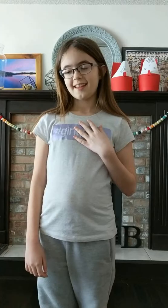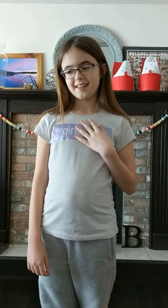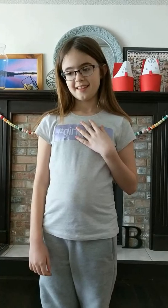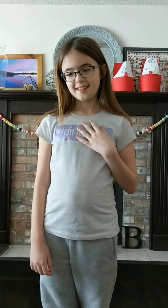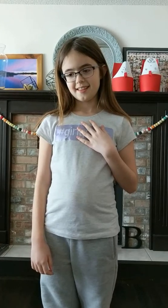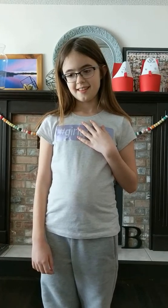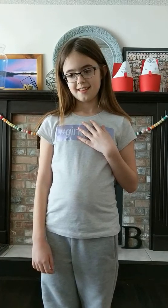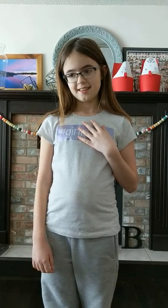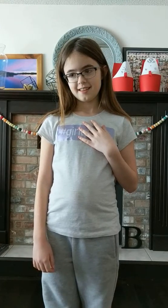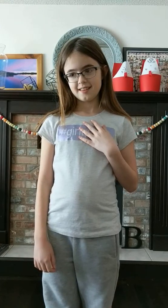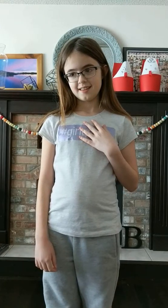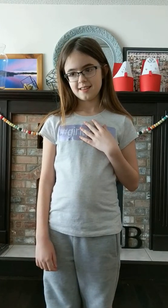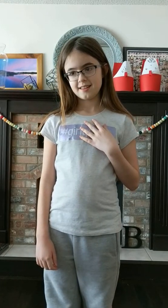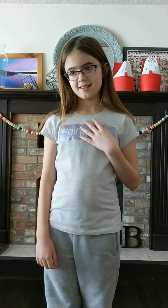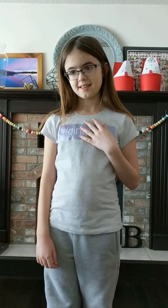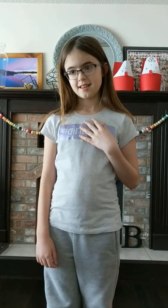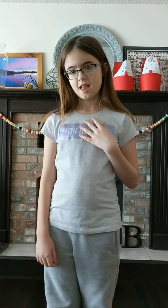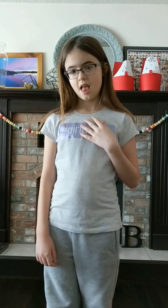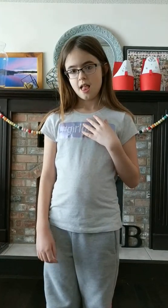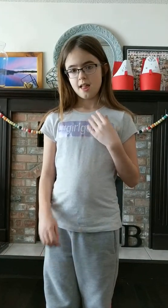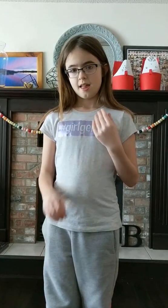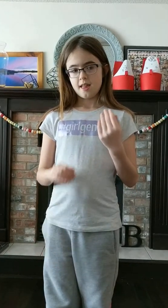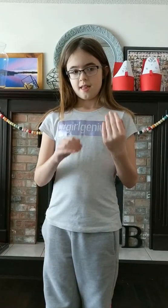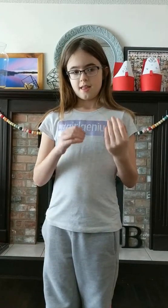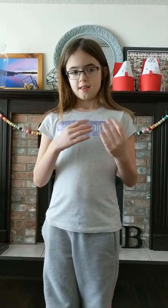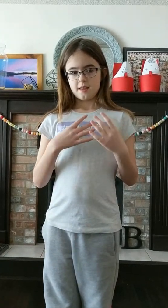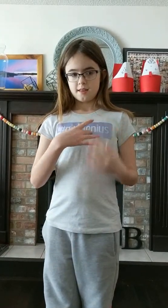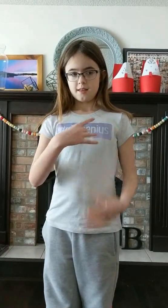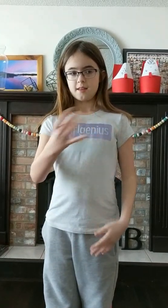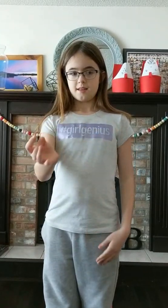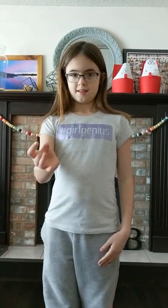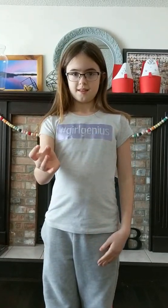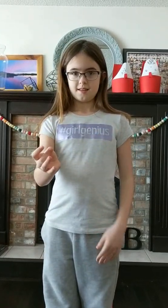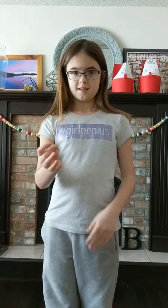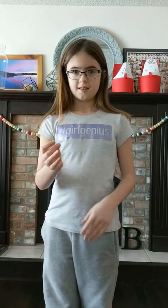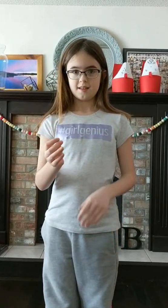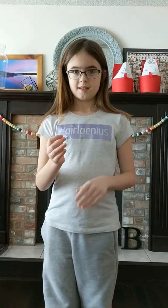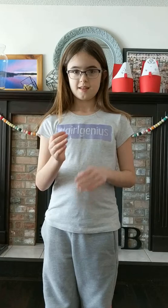them. Okay? Hi. What's your name?